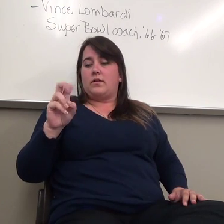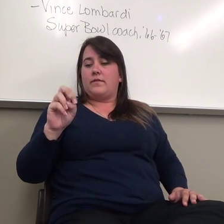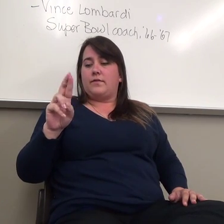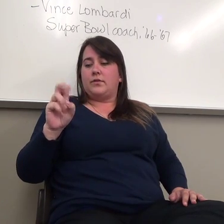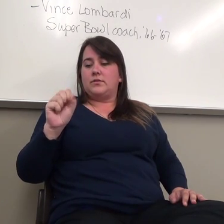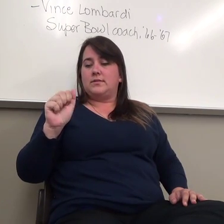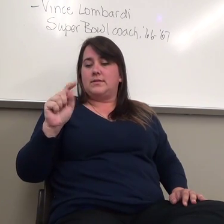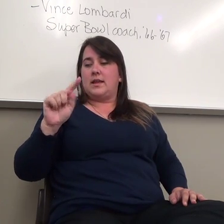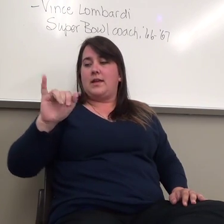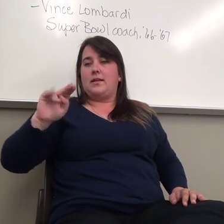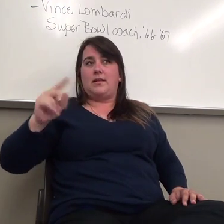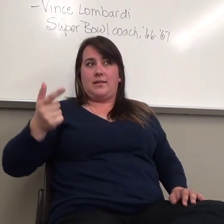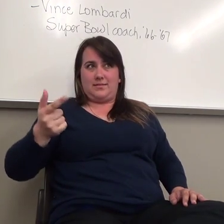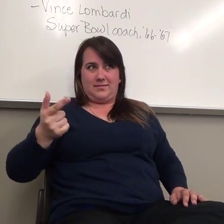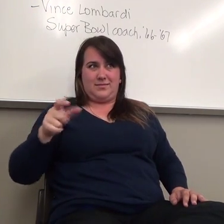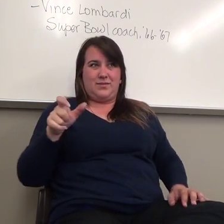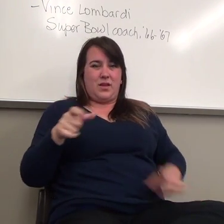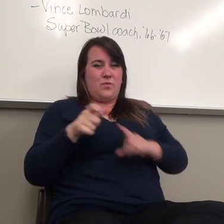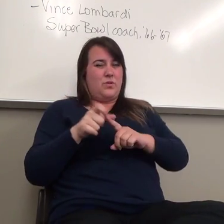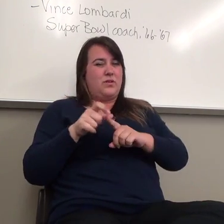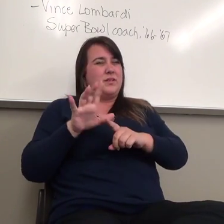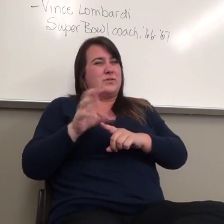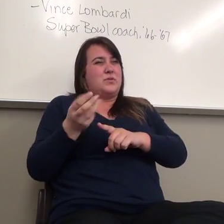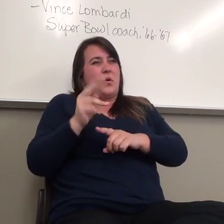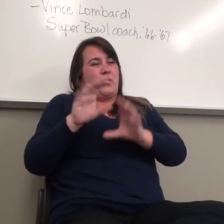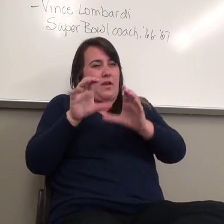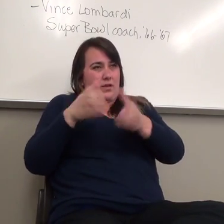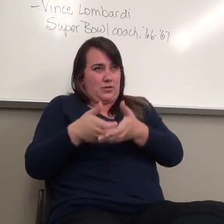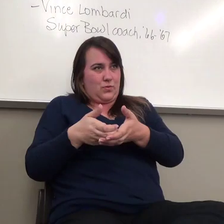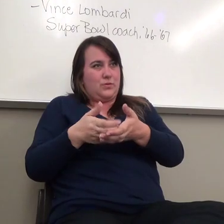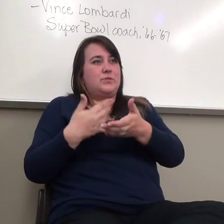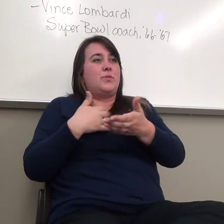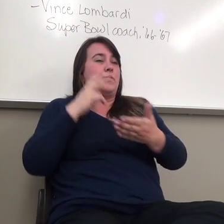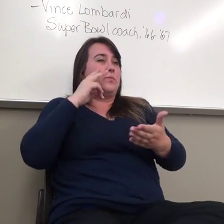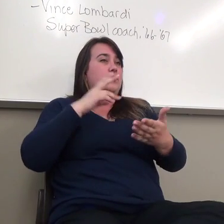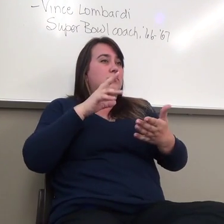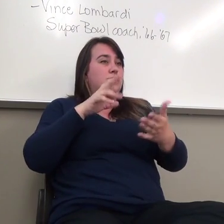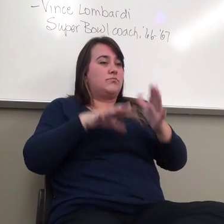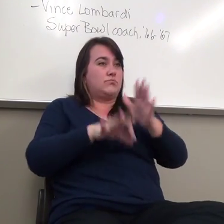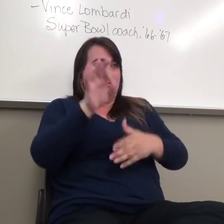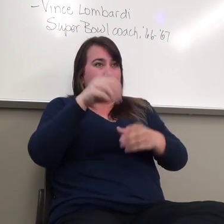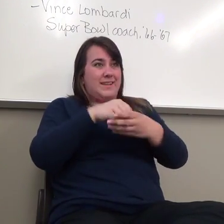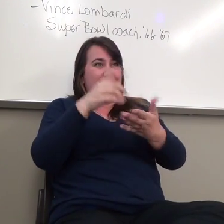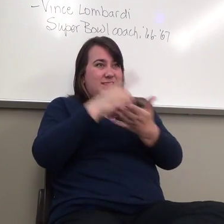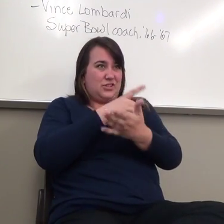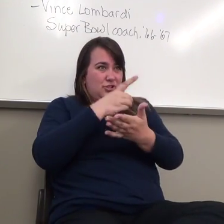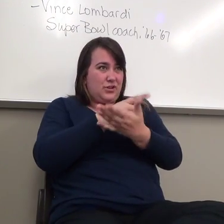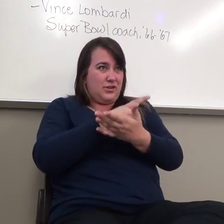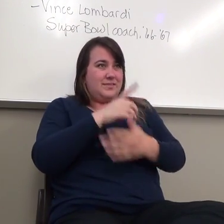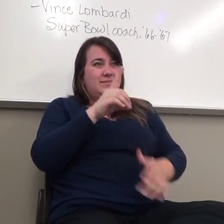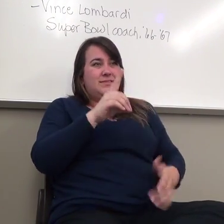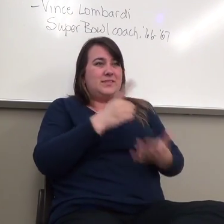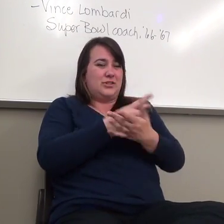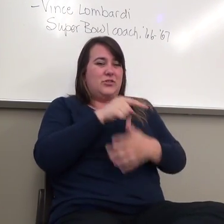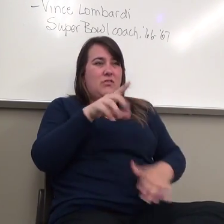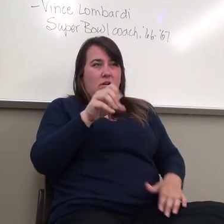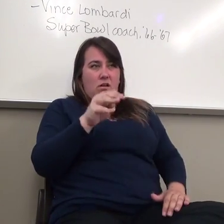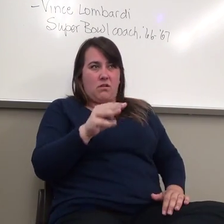do is, like we did before, let's look that up on dictionary.com. And then if